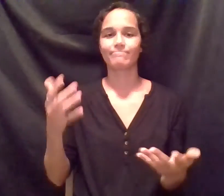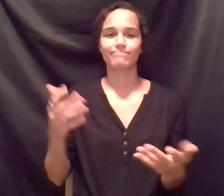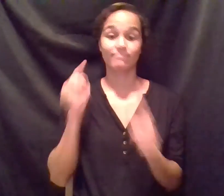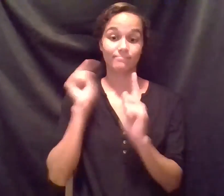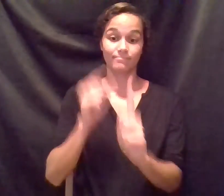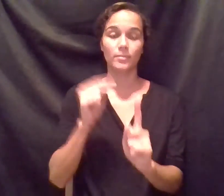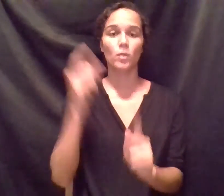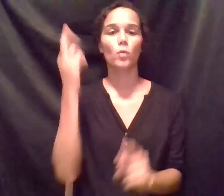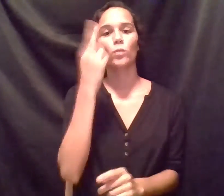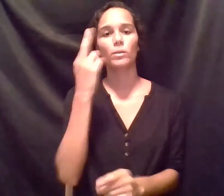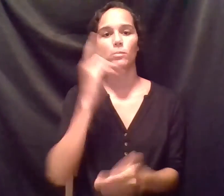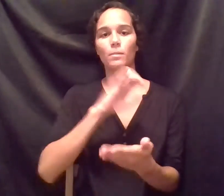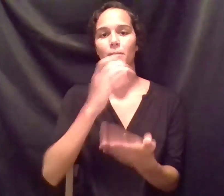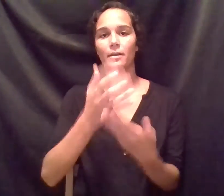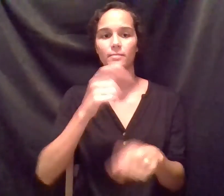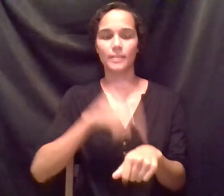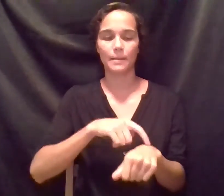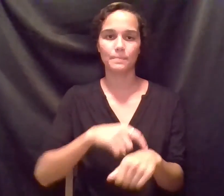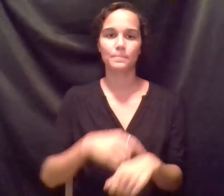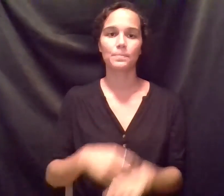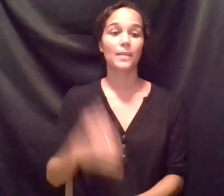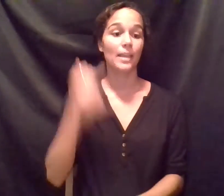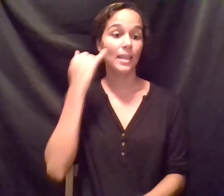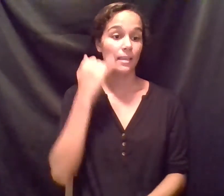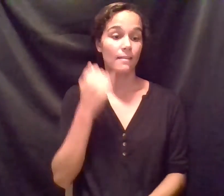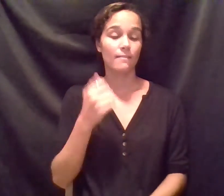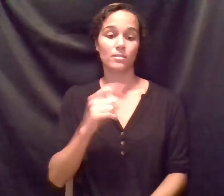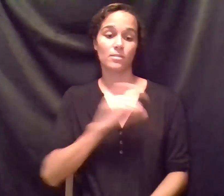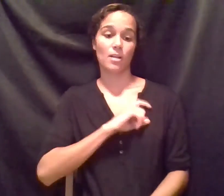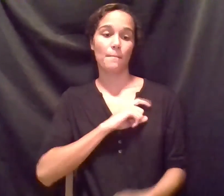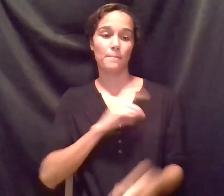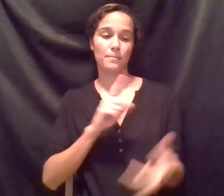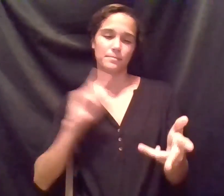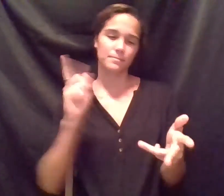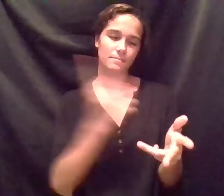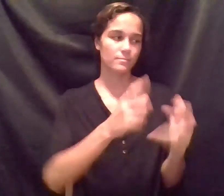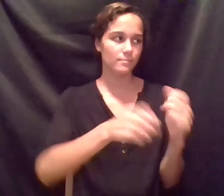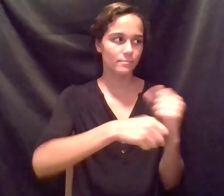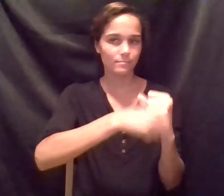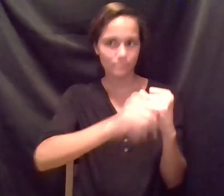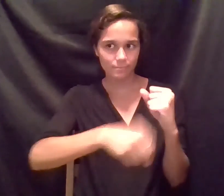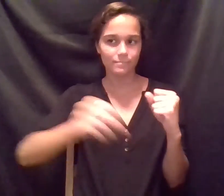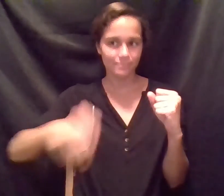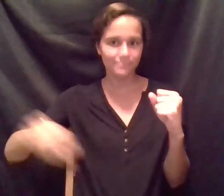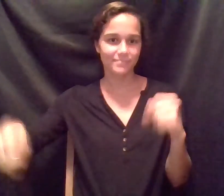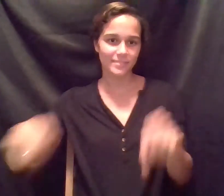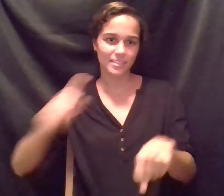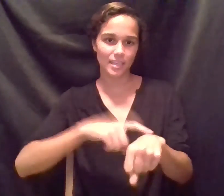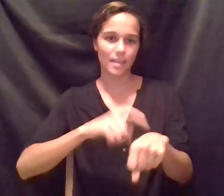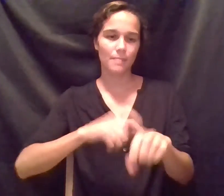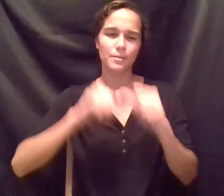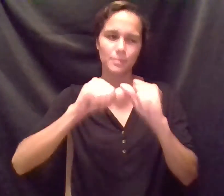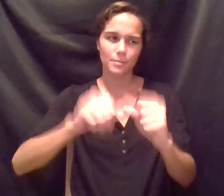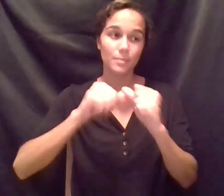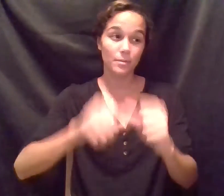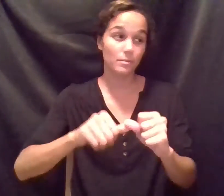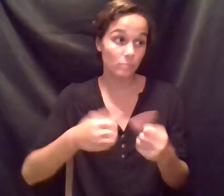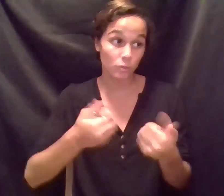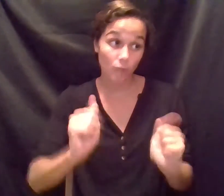to extend that, then it's not really reasonable, right? If they're asking you other questions. But as long as the